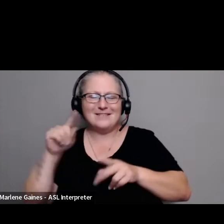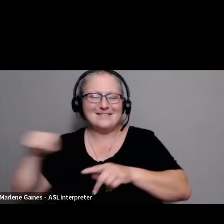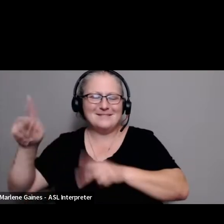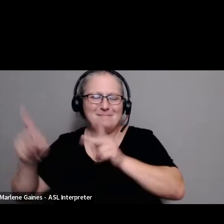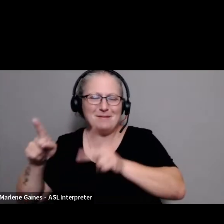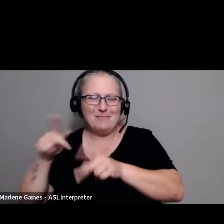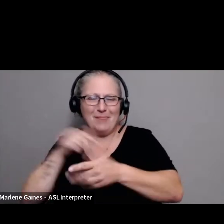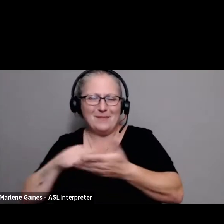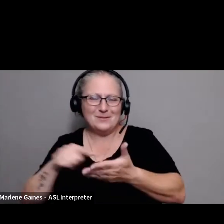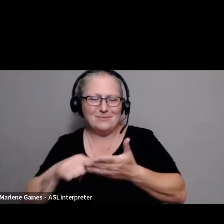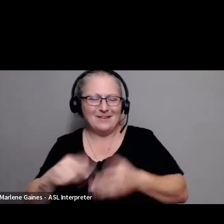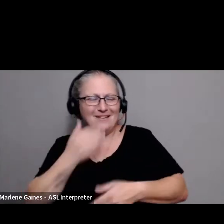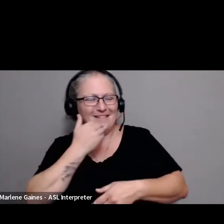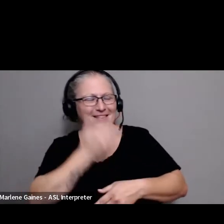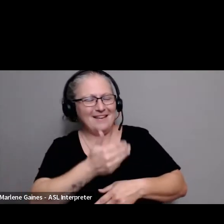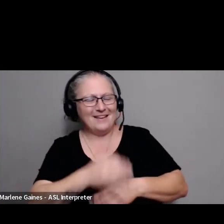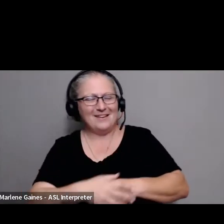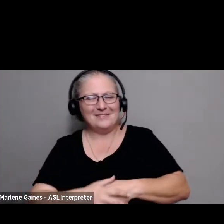Thank you.